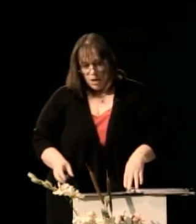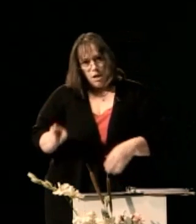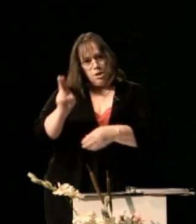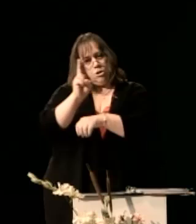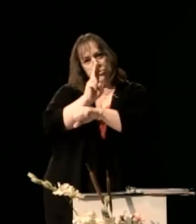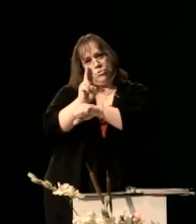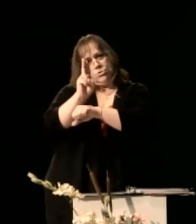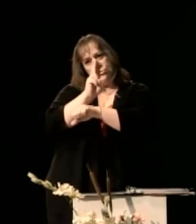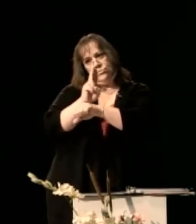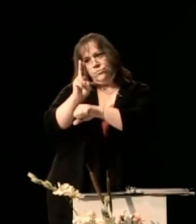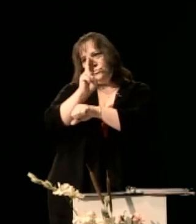And use.